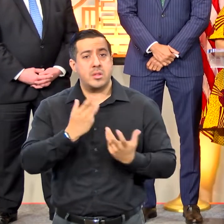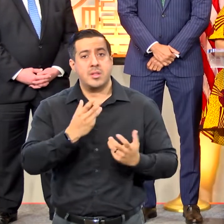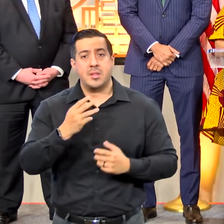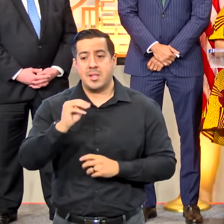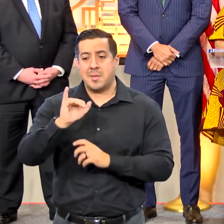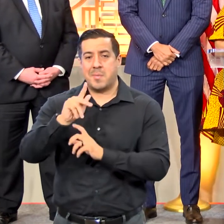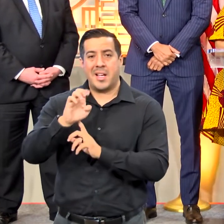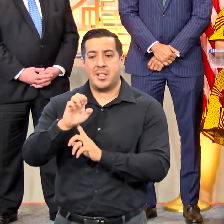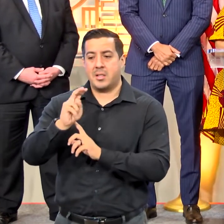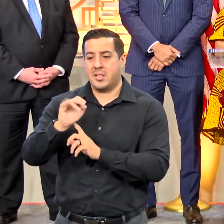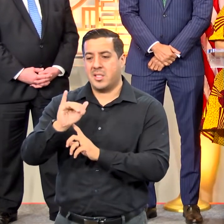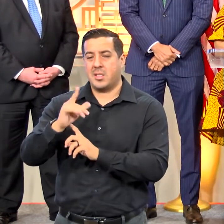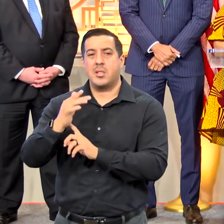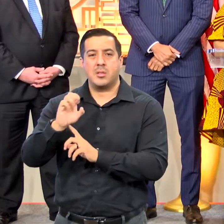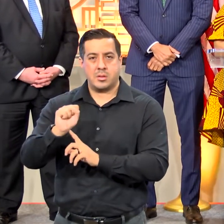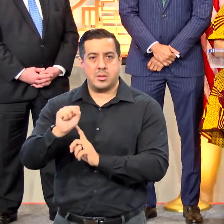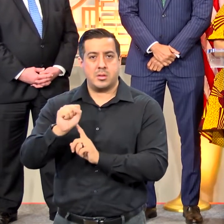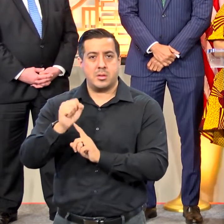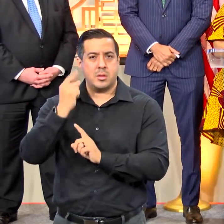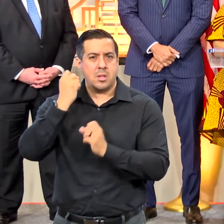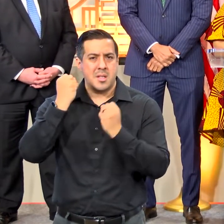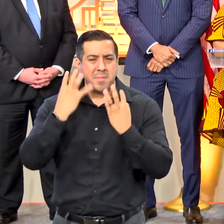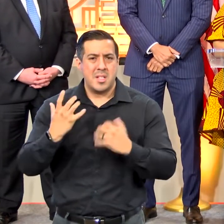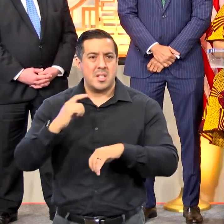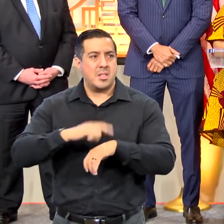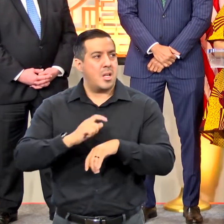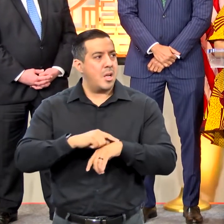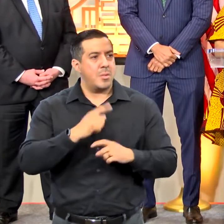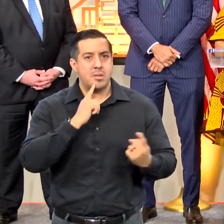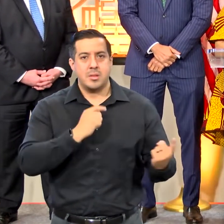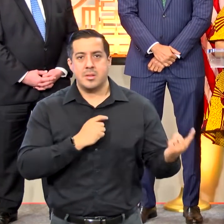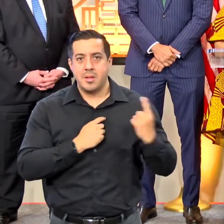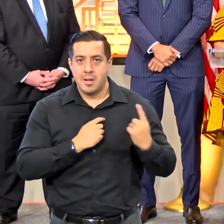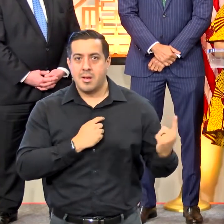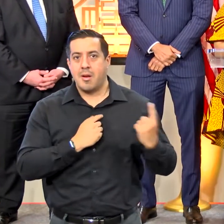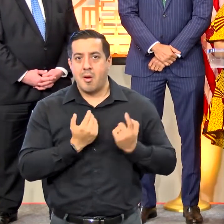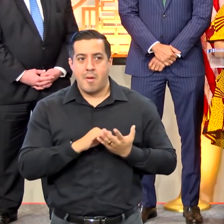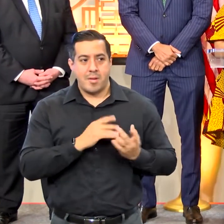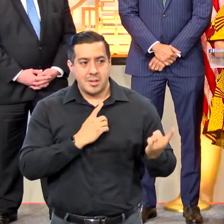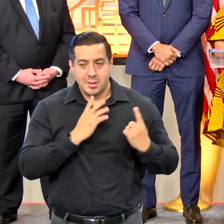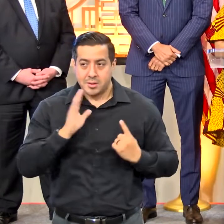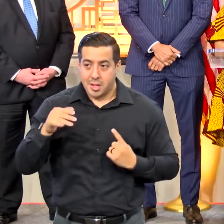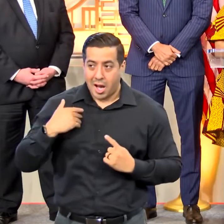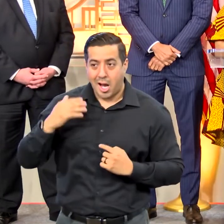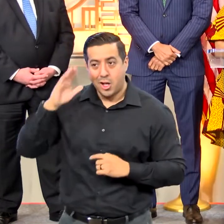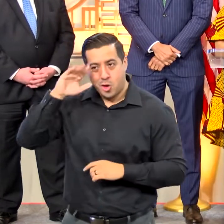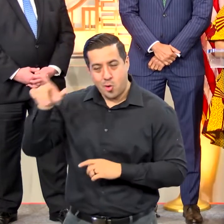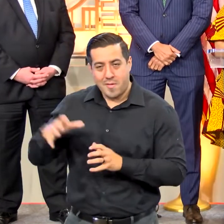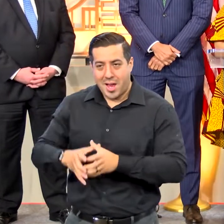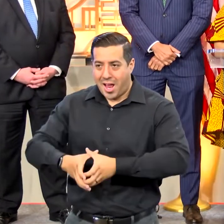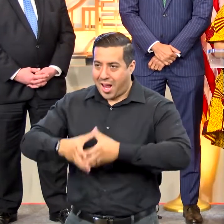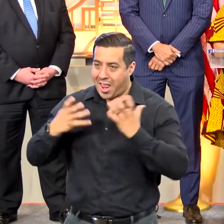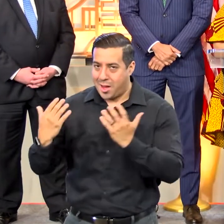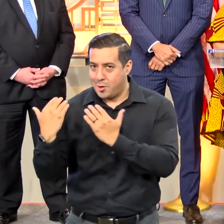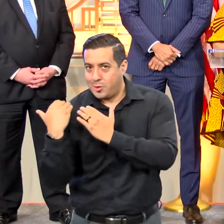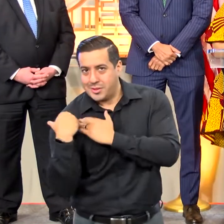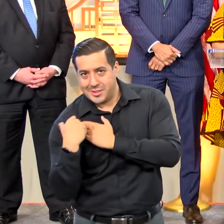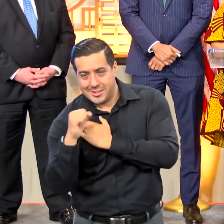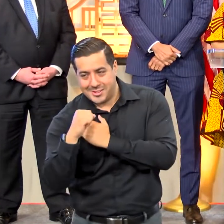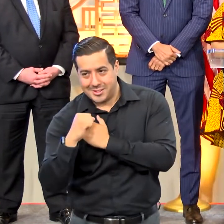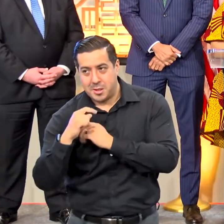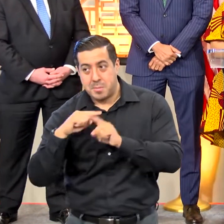Nichols, who several times he came up to me and he said, Judge, I know you have a lot on your plate,